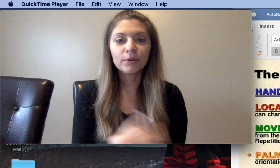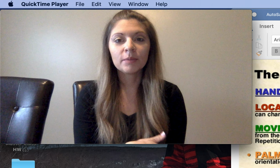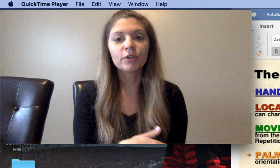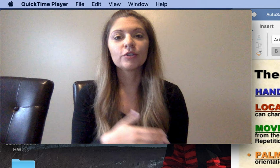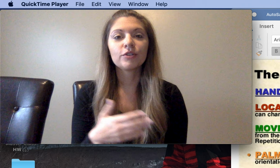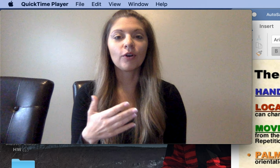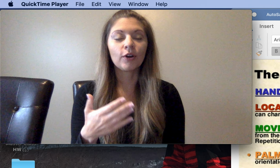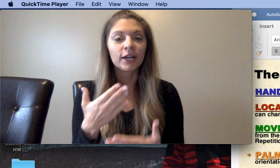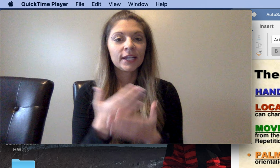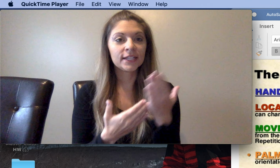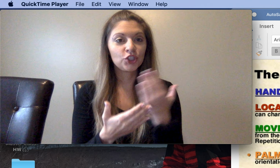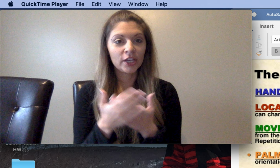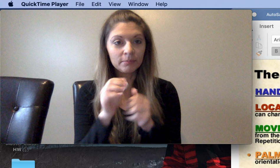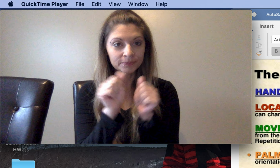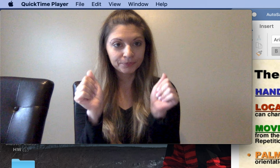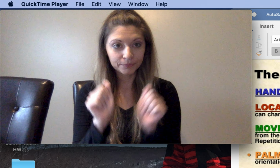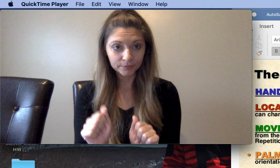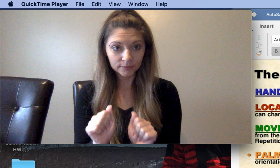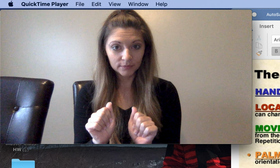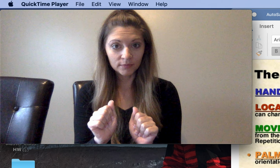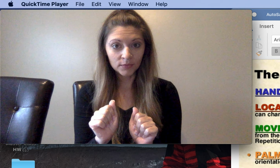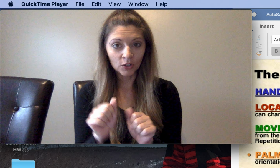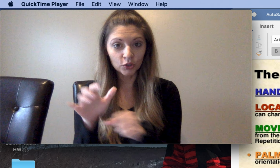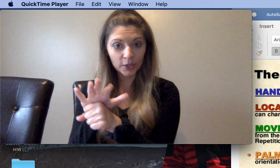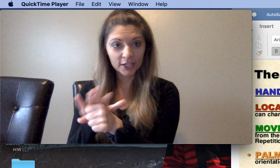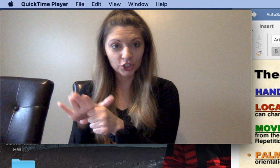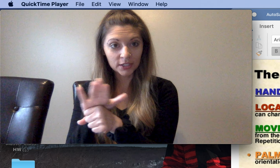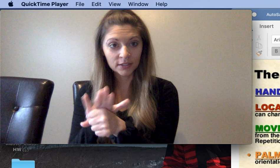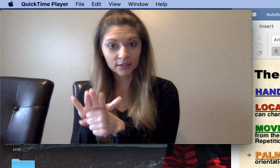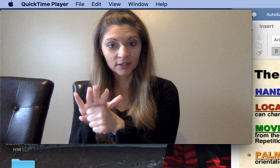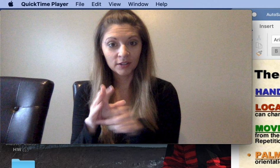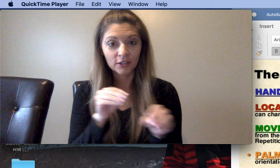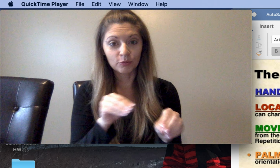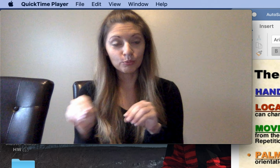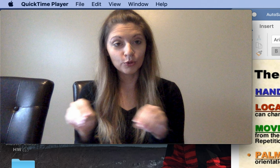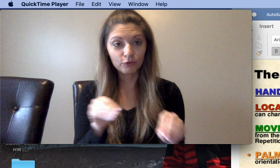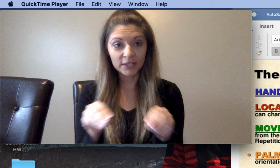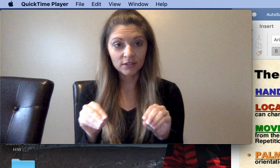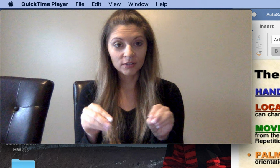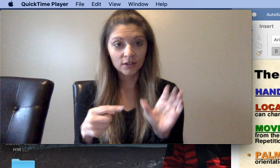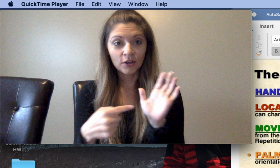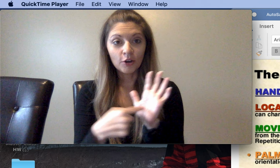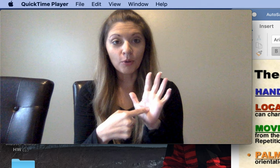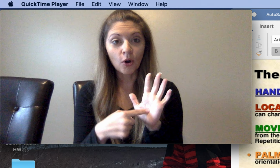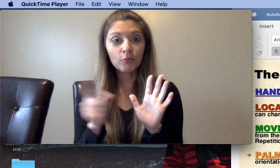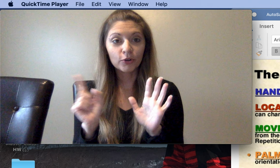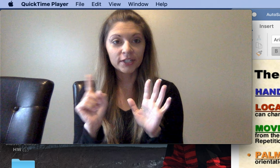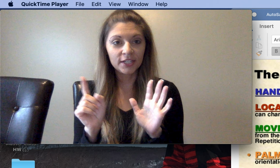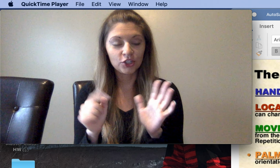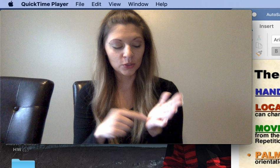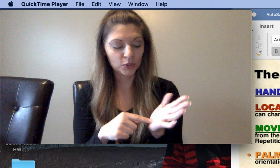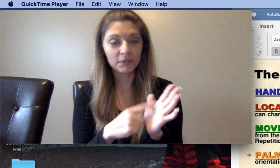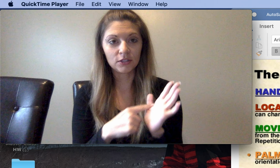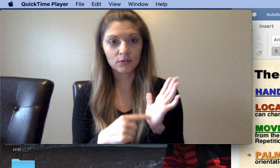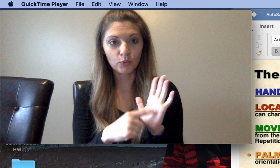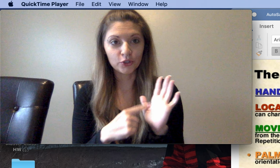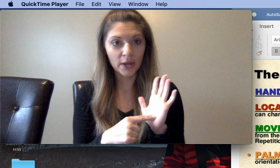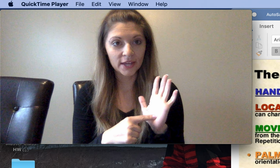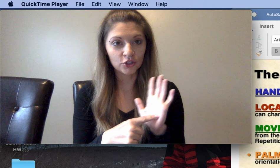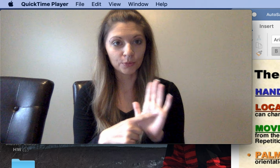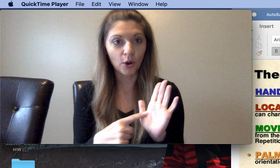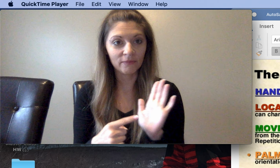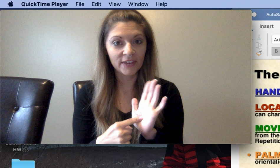5 parameters are hand shape, location, movement, palm orientation, which means